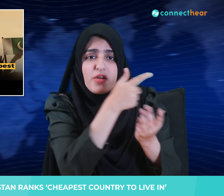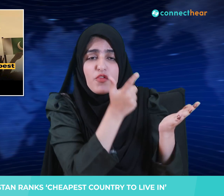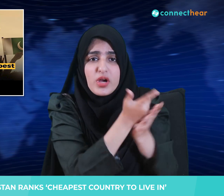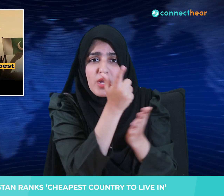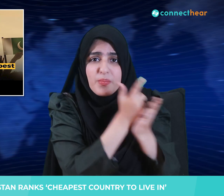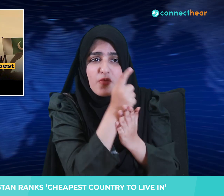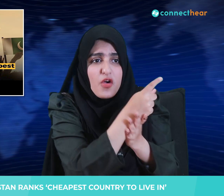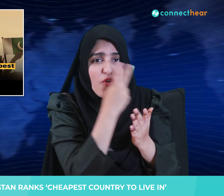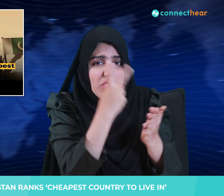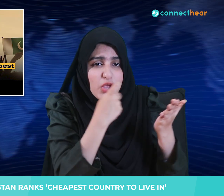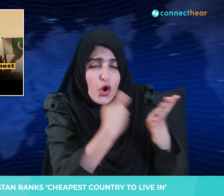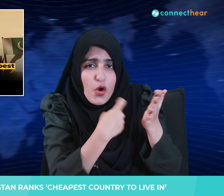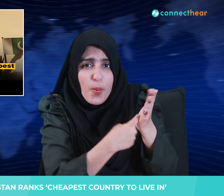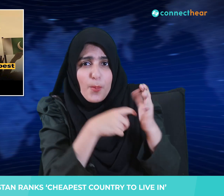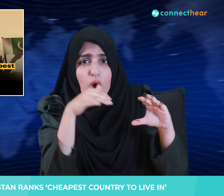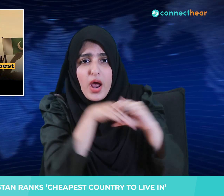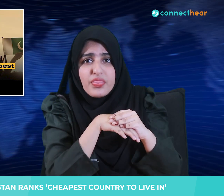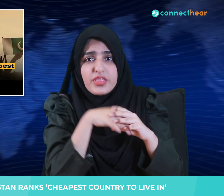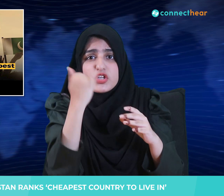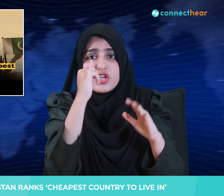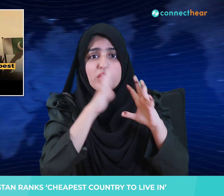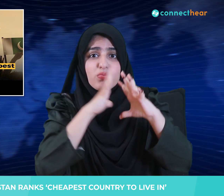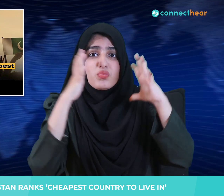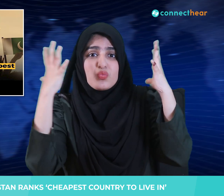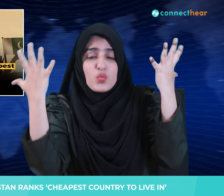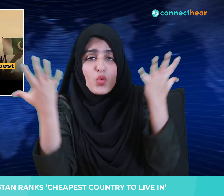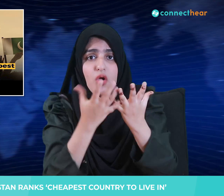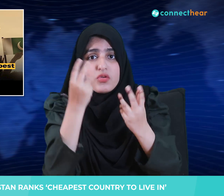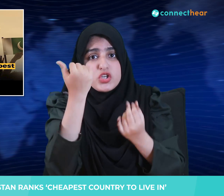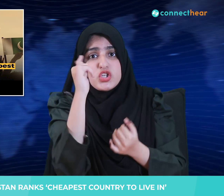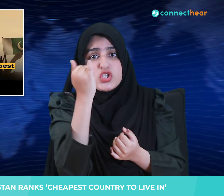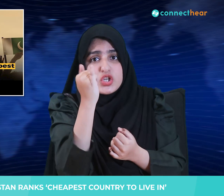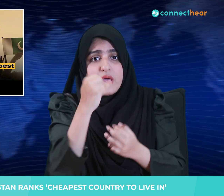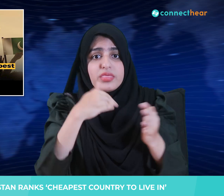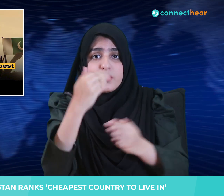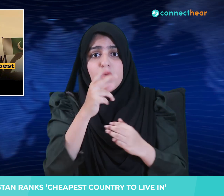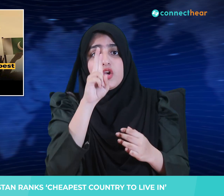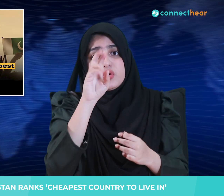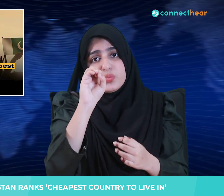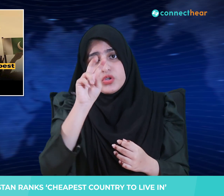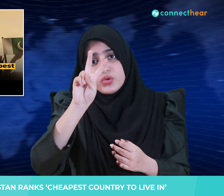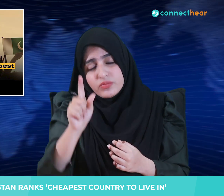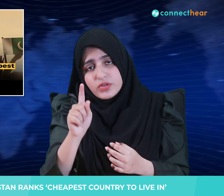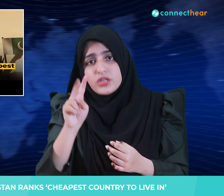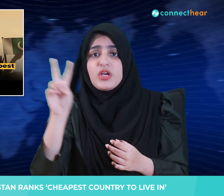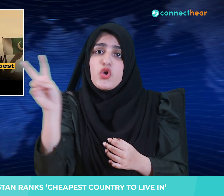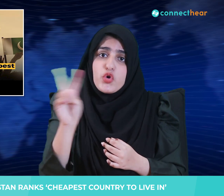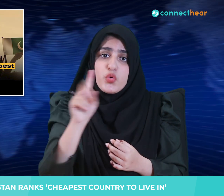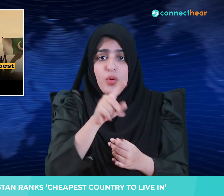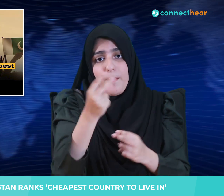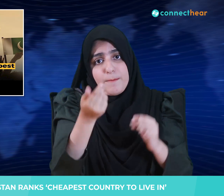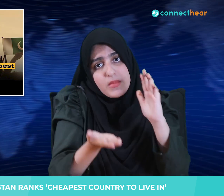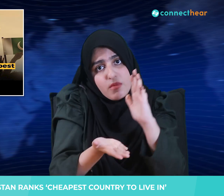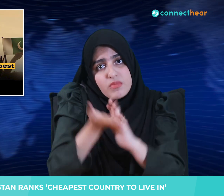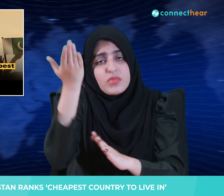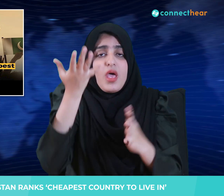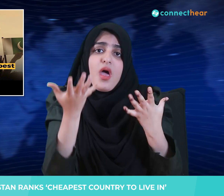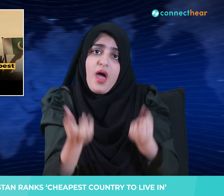inflation. According to the US Department of Agriculture's last report, the global food supplies are expected